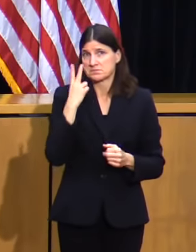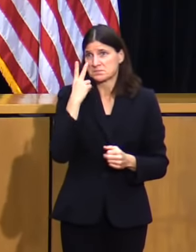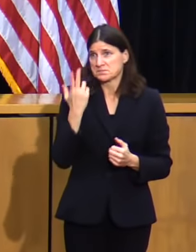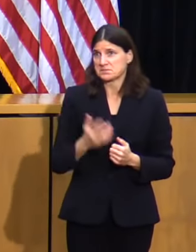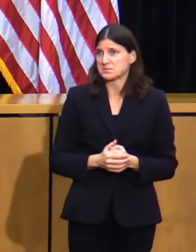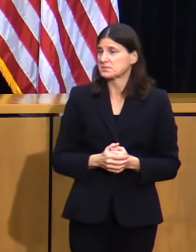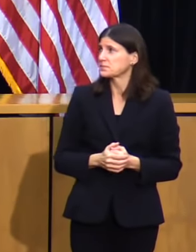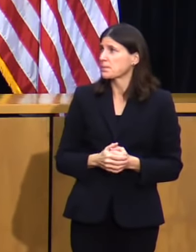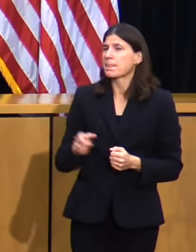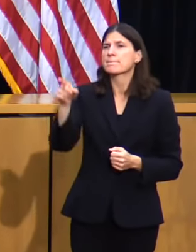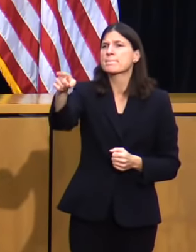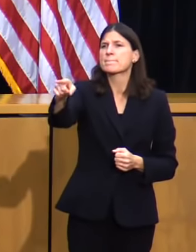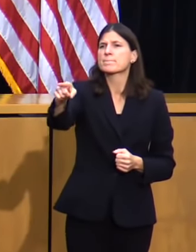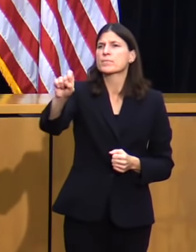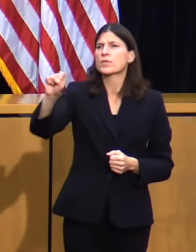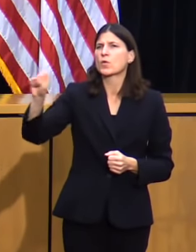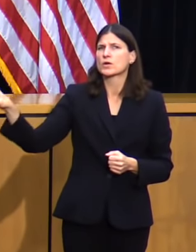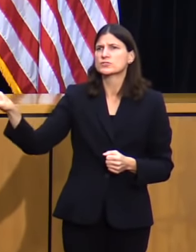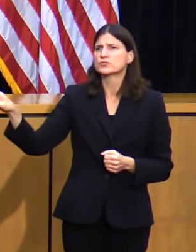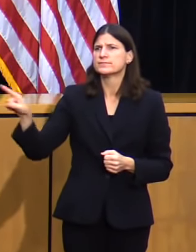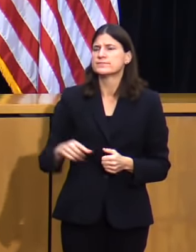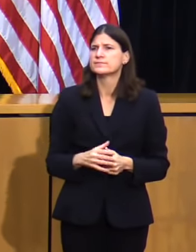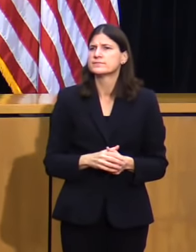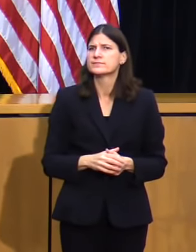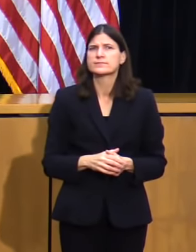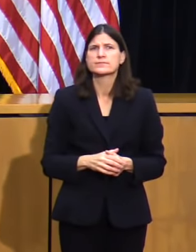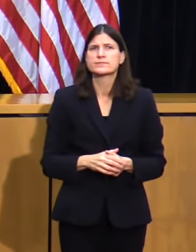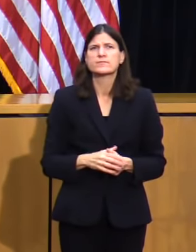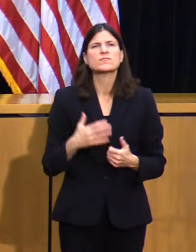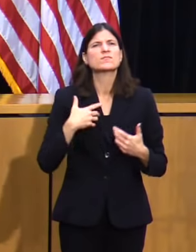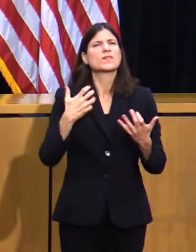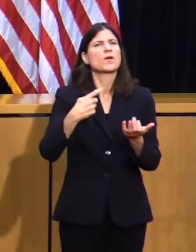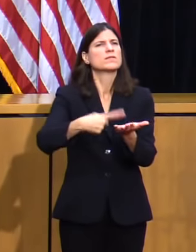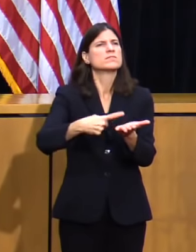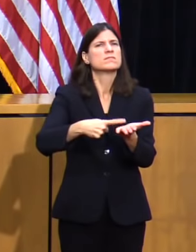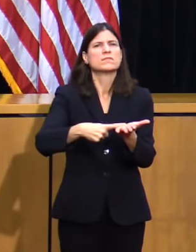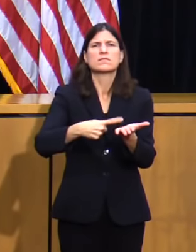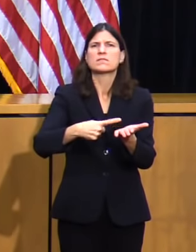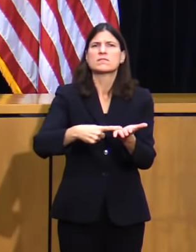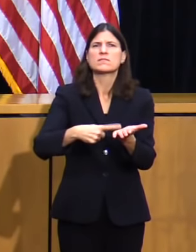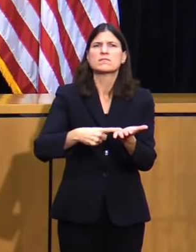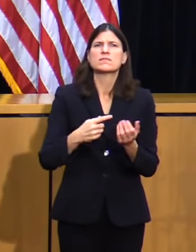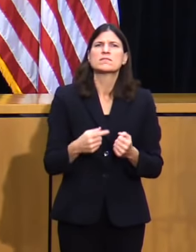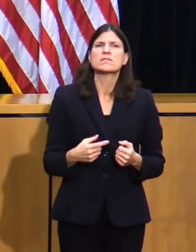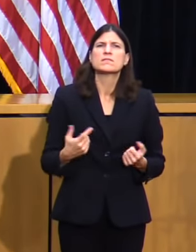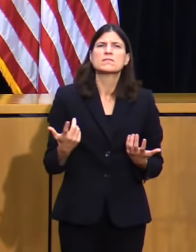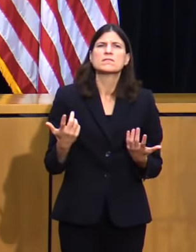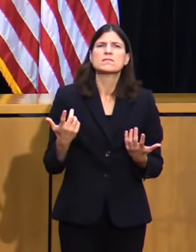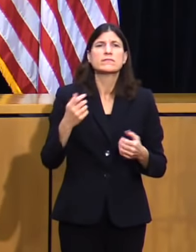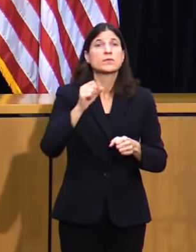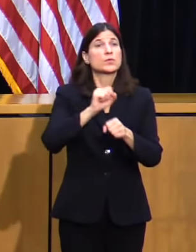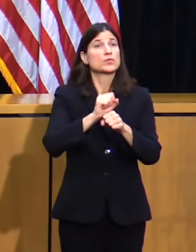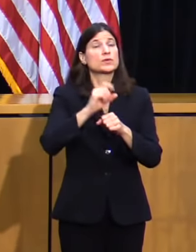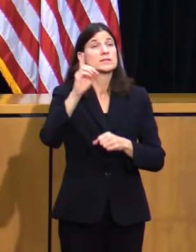the field hospitals originally, there were retired people coming back to help staff those hospitals. Who could have staffed the